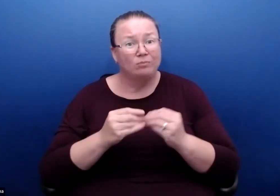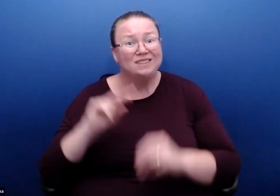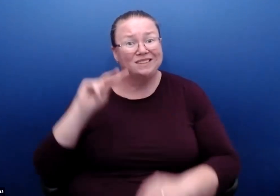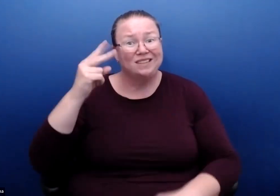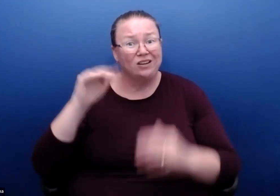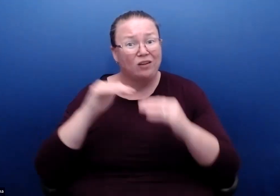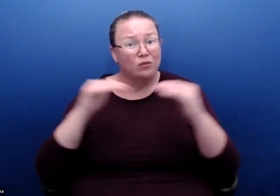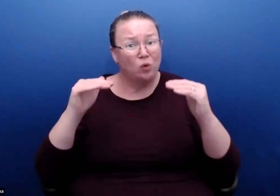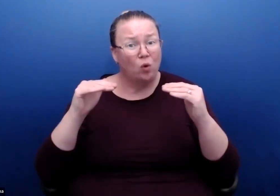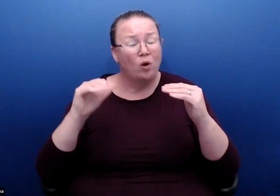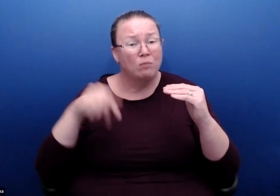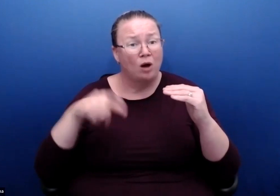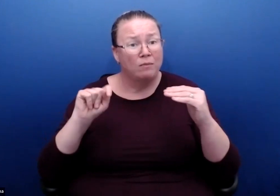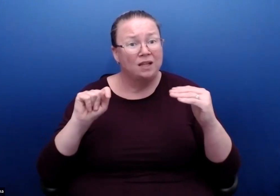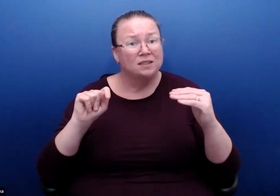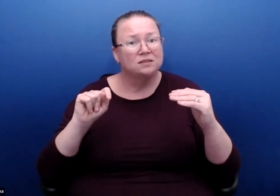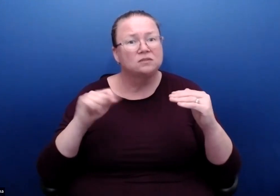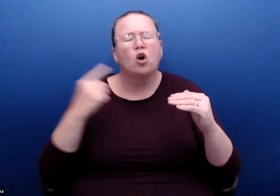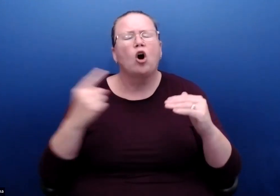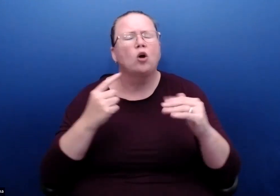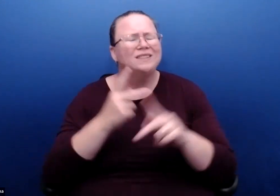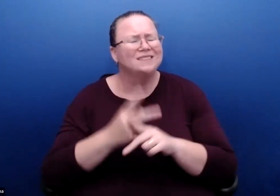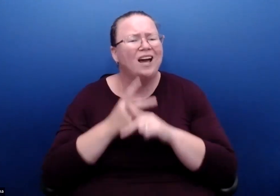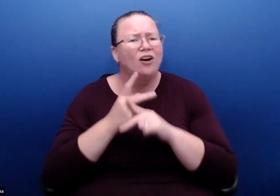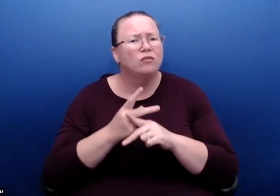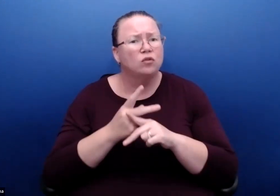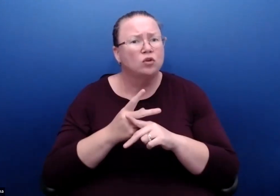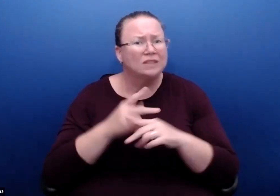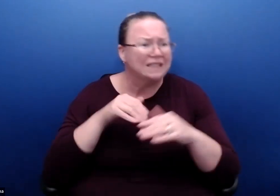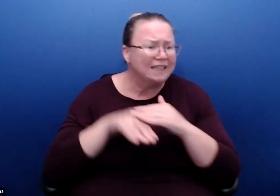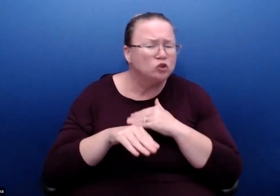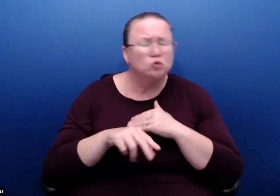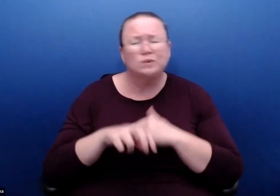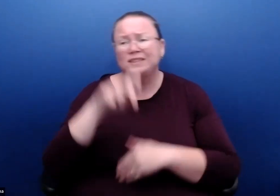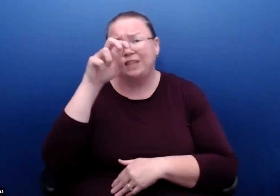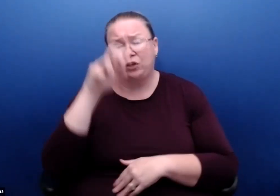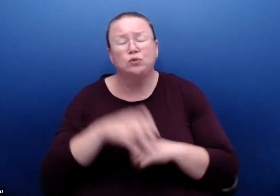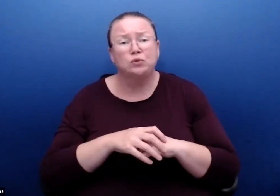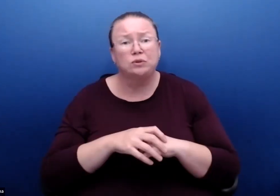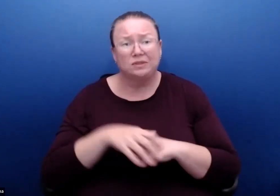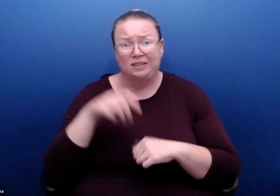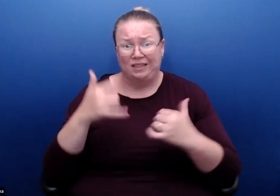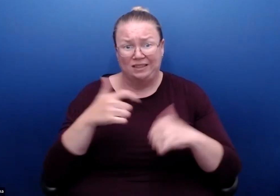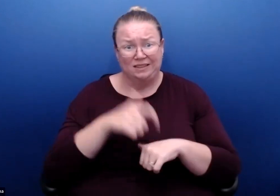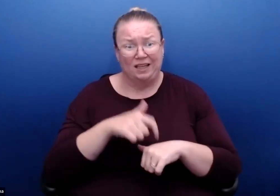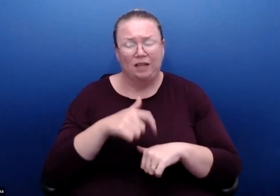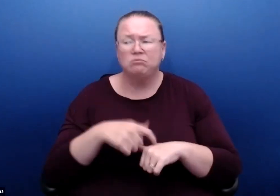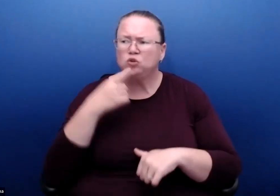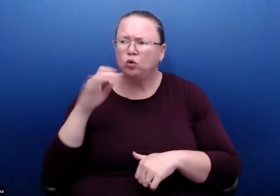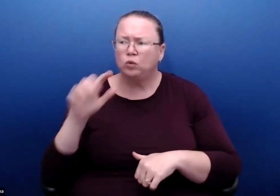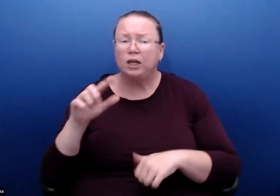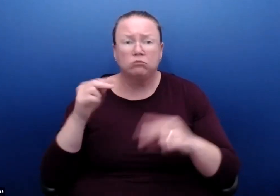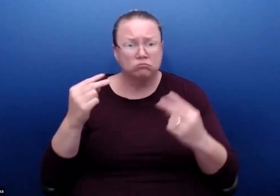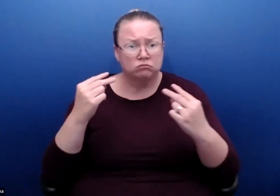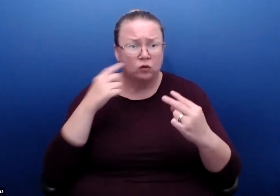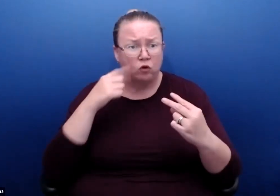second floor of an apartment complex, I'm always cautious about entryways and stairwells. In this case, I told Raquel to be looking